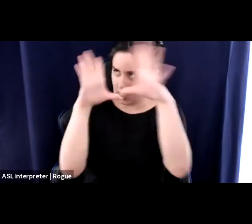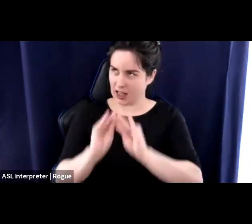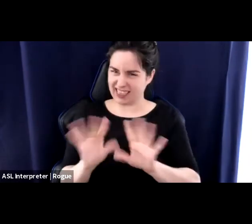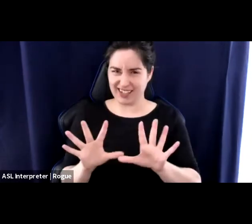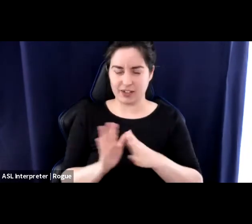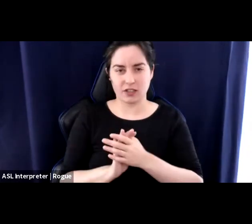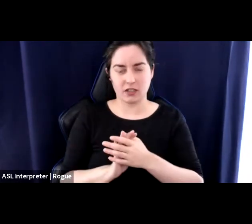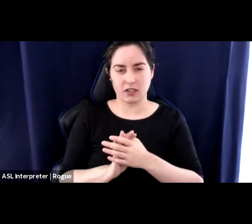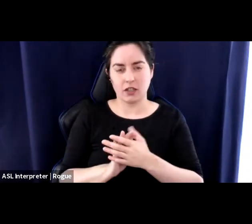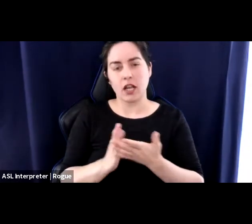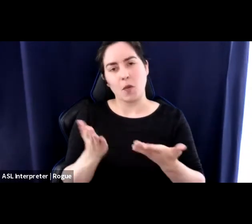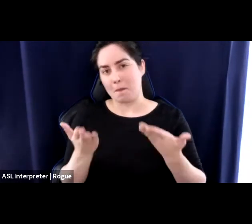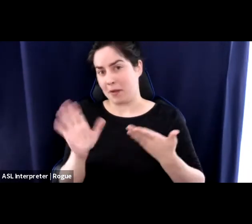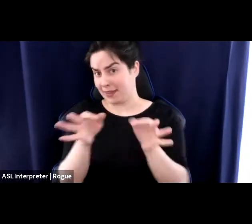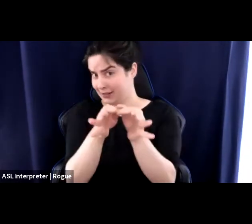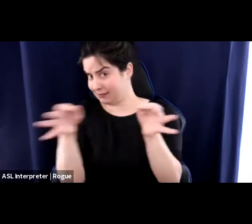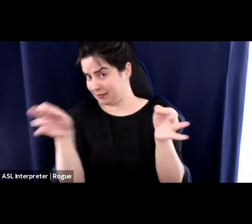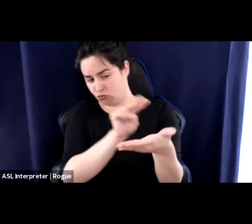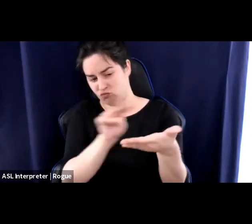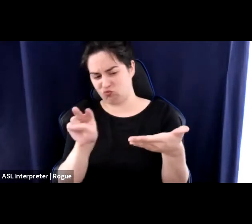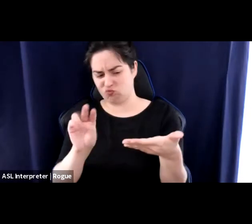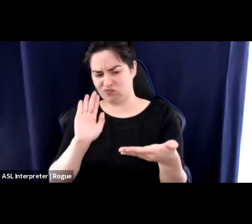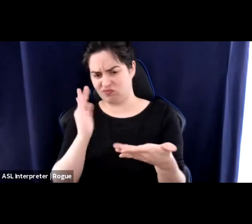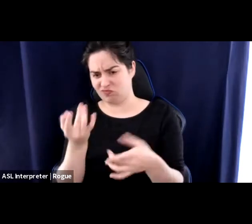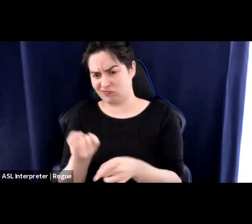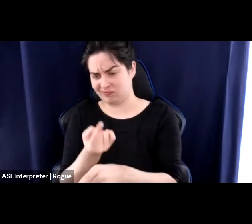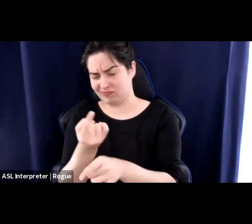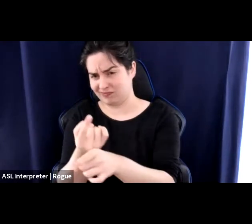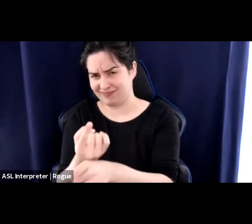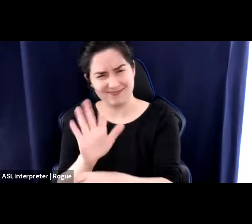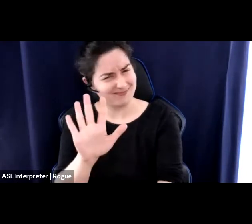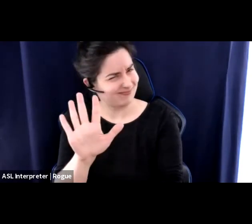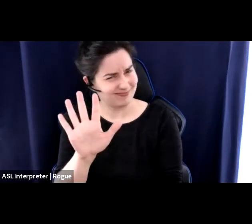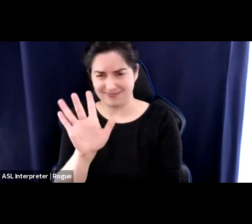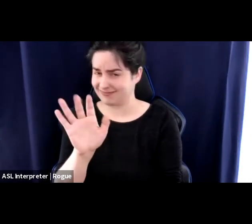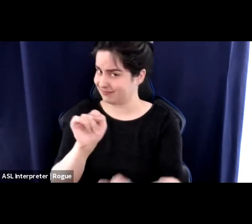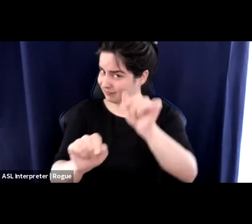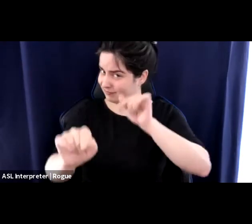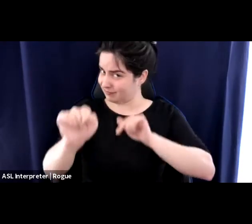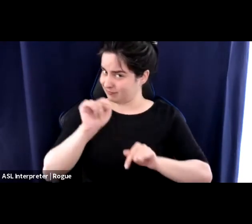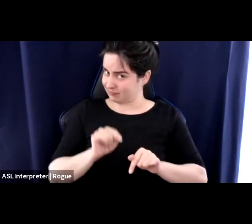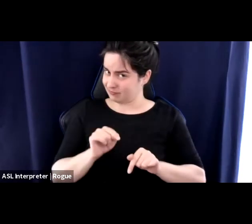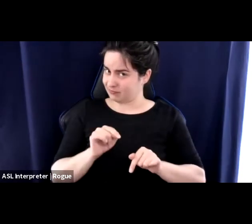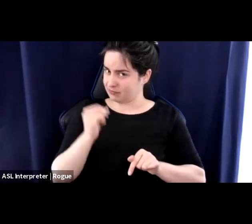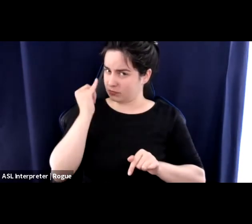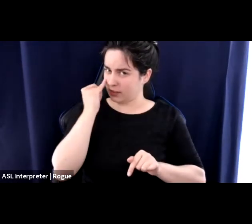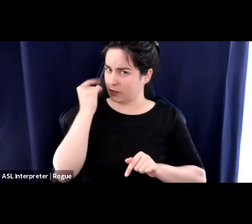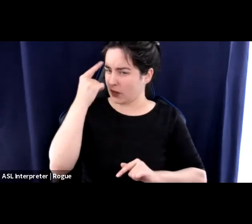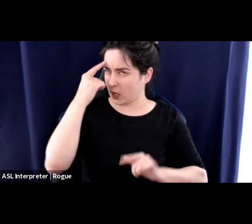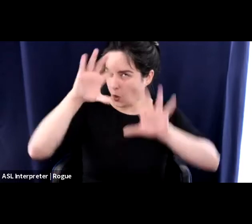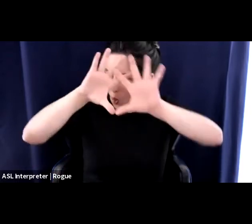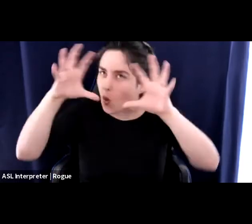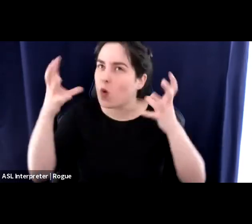seems reasonable, but if you think about the implications of this as a